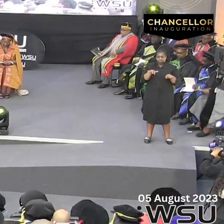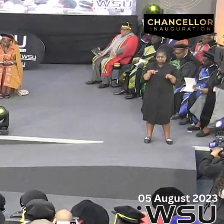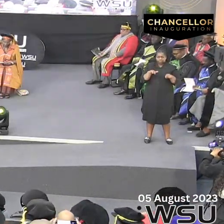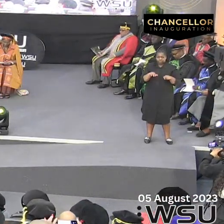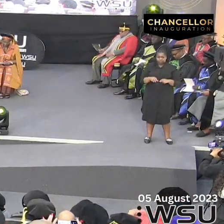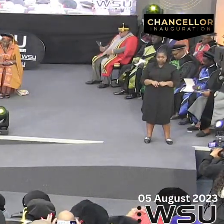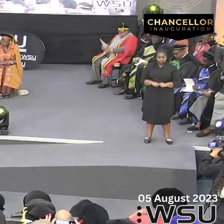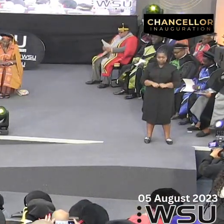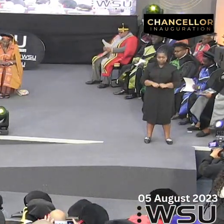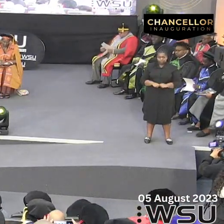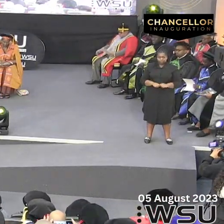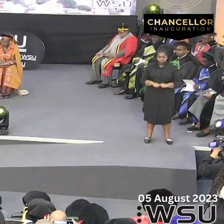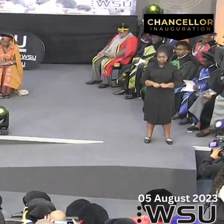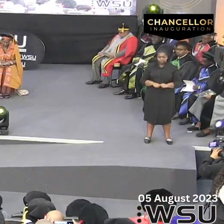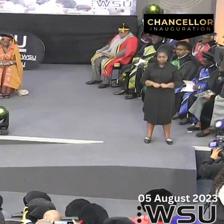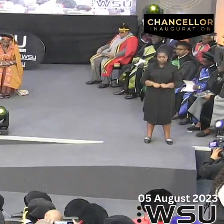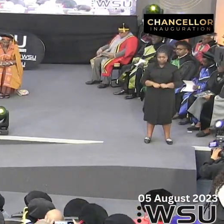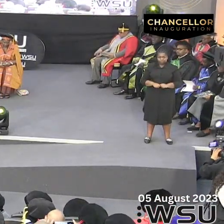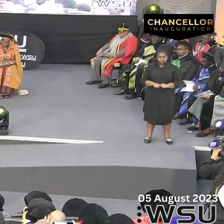Indumiso yeshumi linye